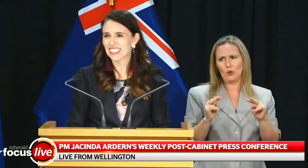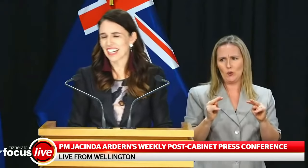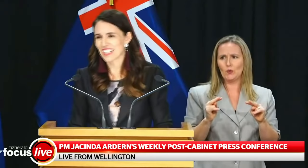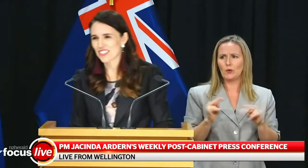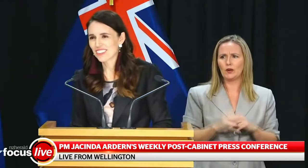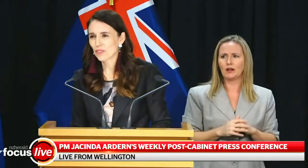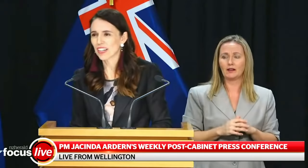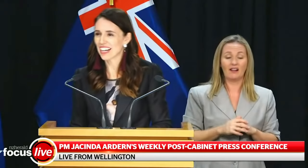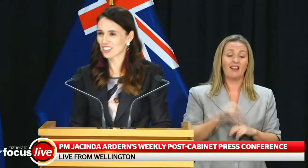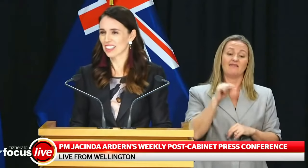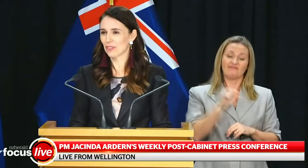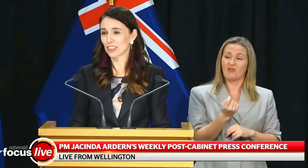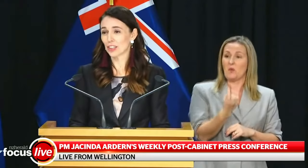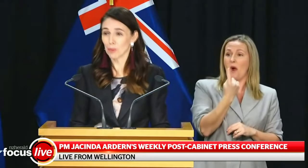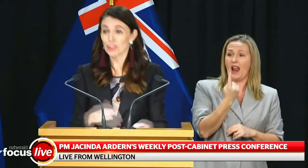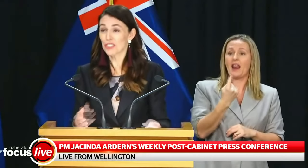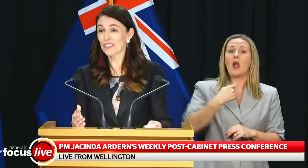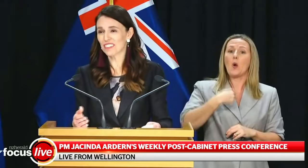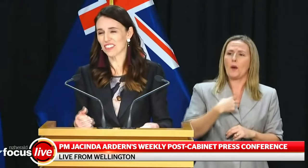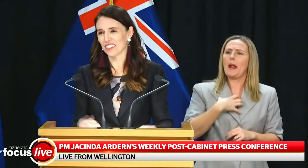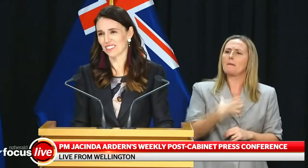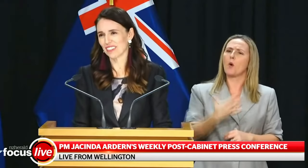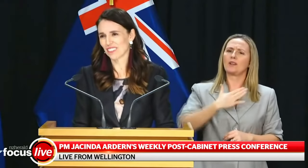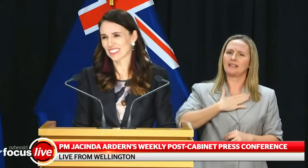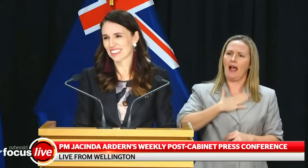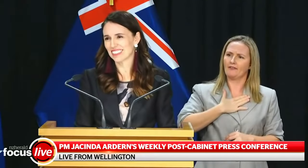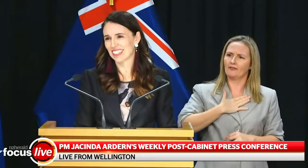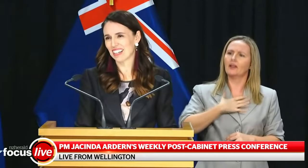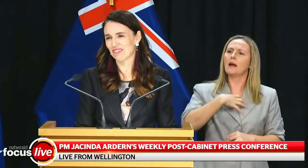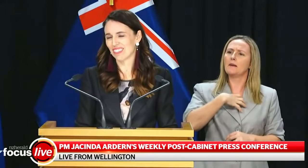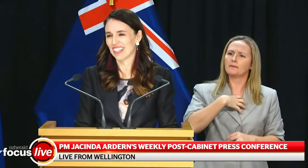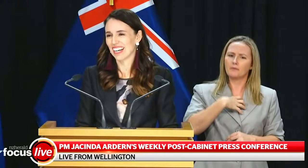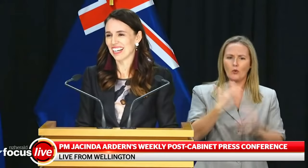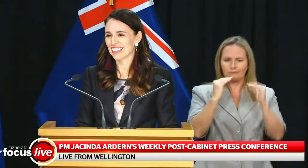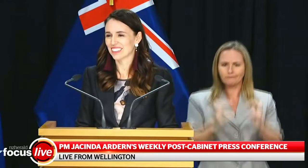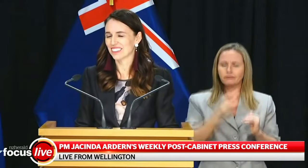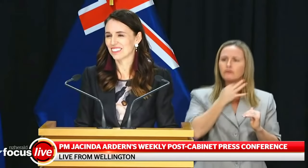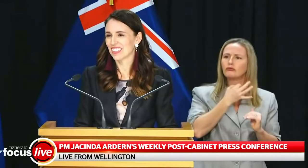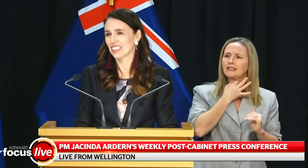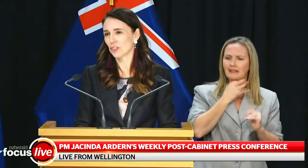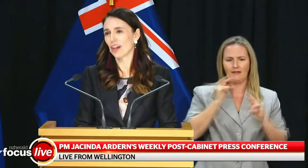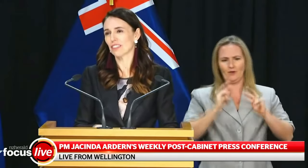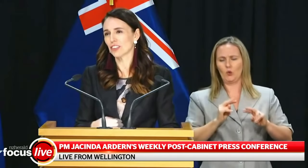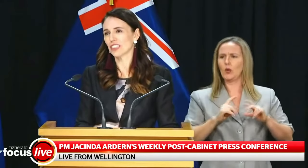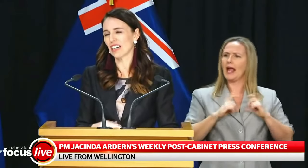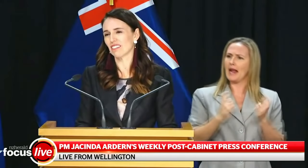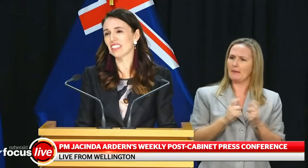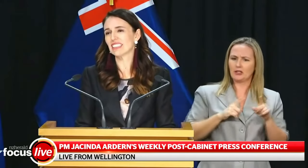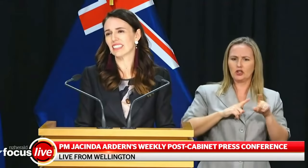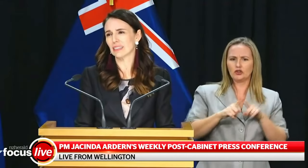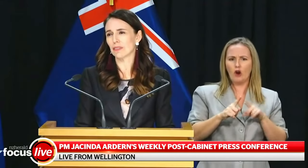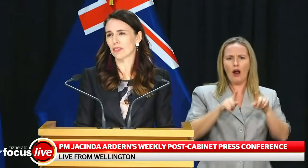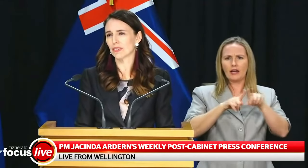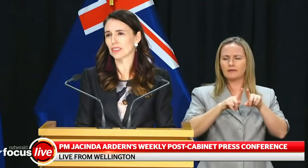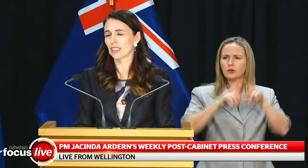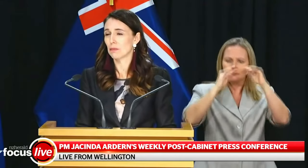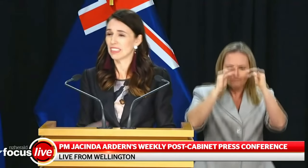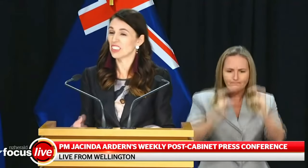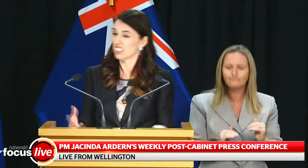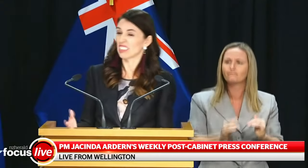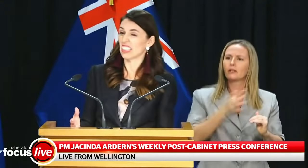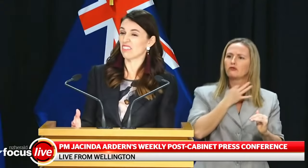this is an occasion where actually we took a more conservative view. We wanted to just try and reduce down risk in some of